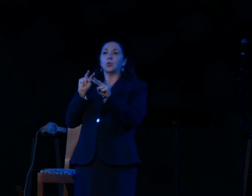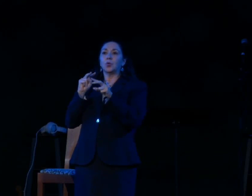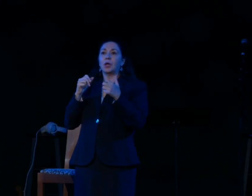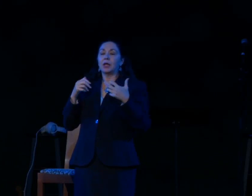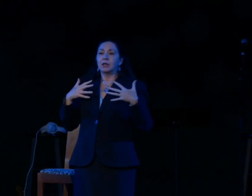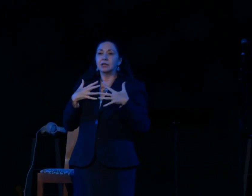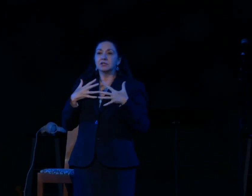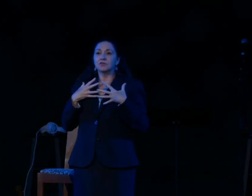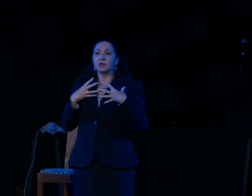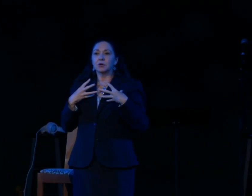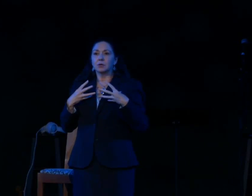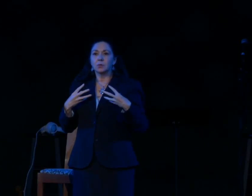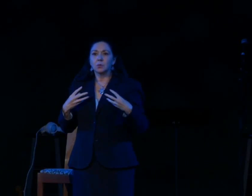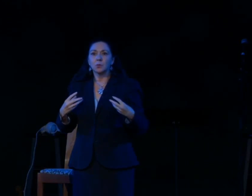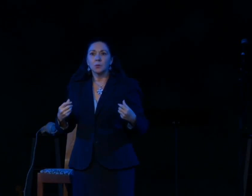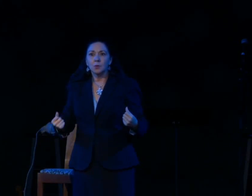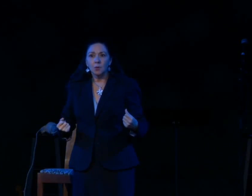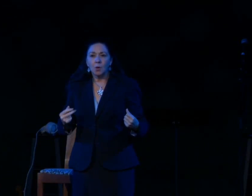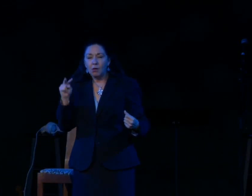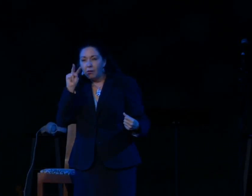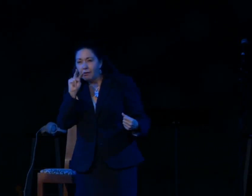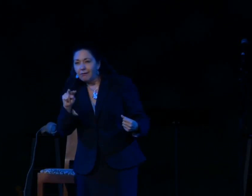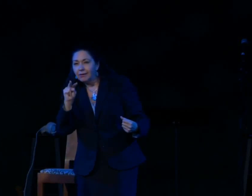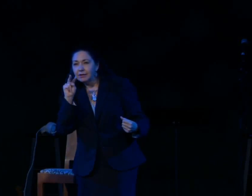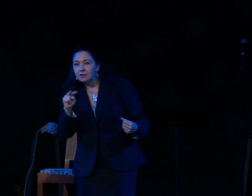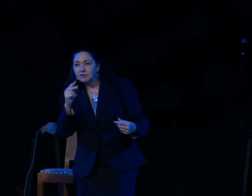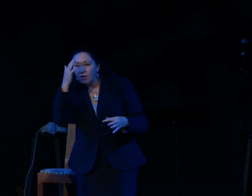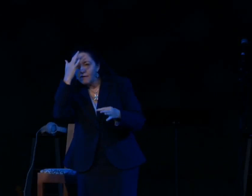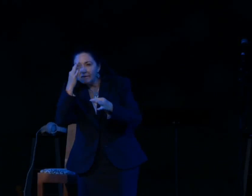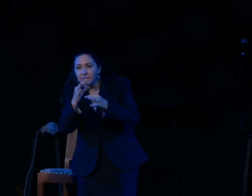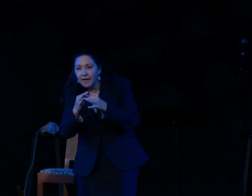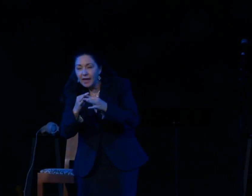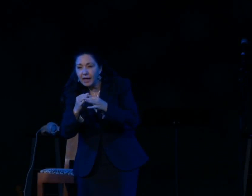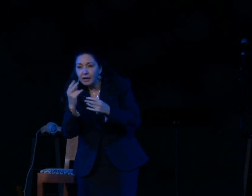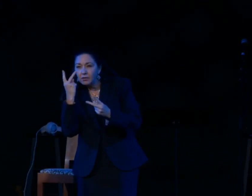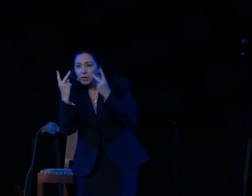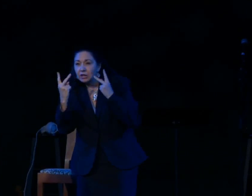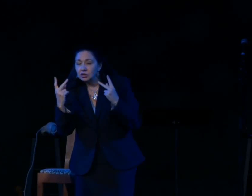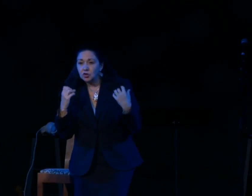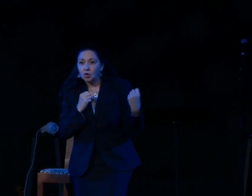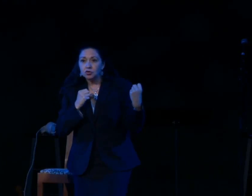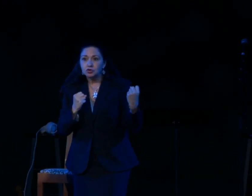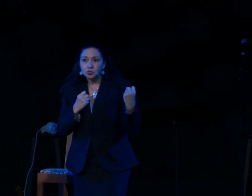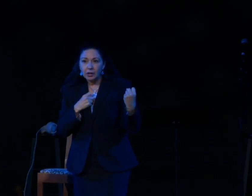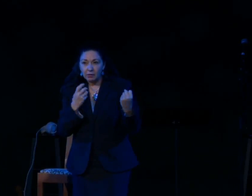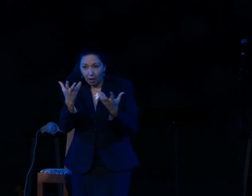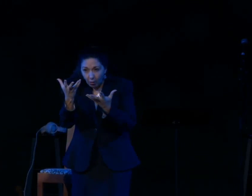He saw an inner strength. He saw a version of faith that he had been longing for.